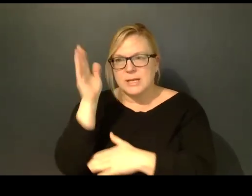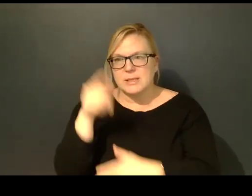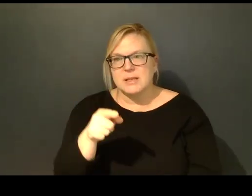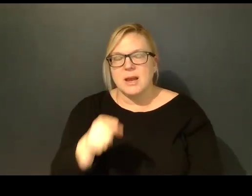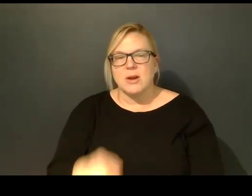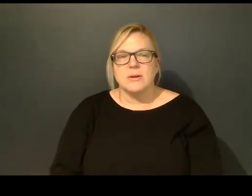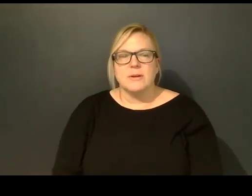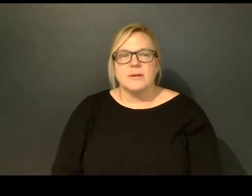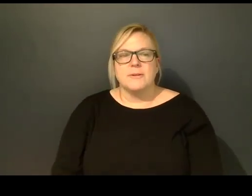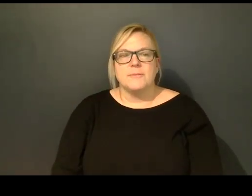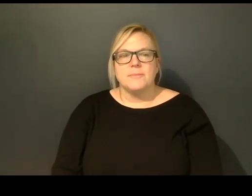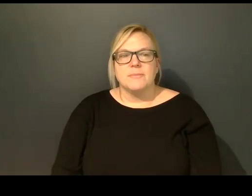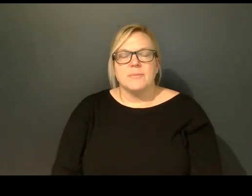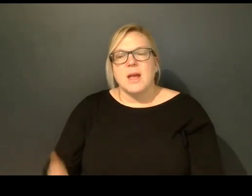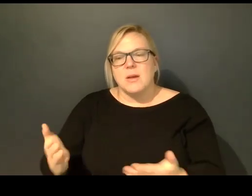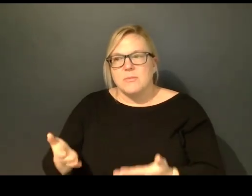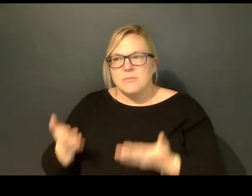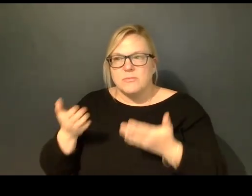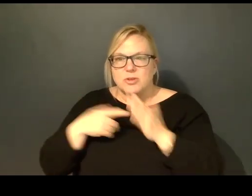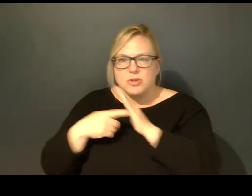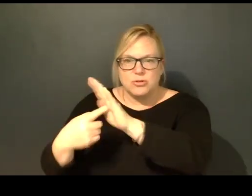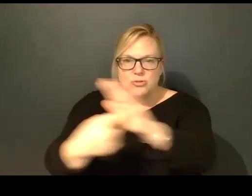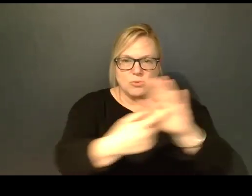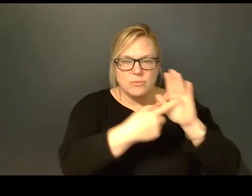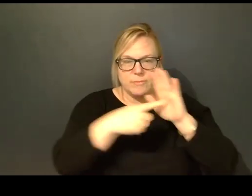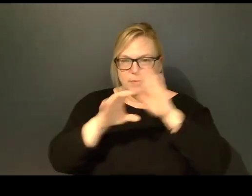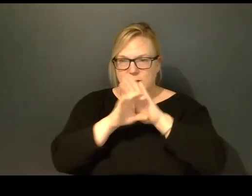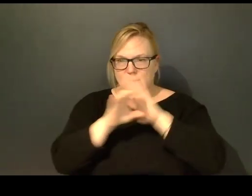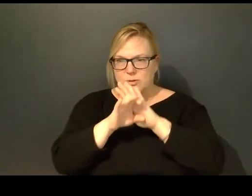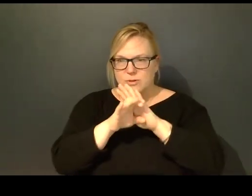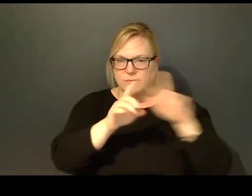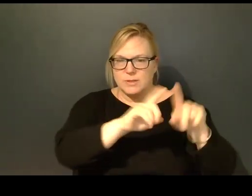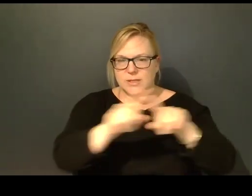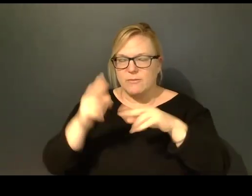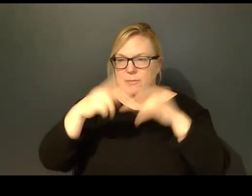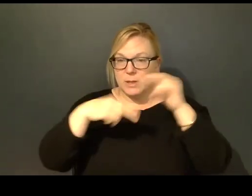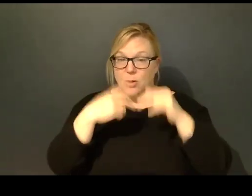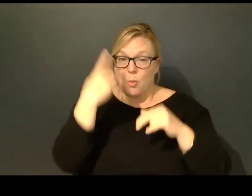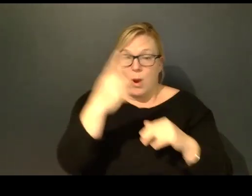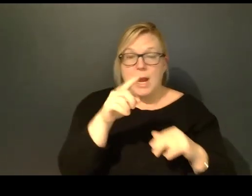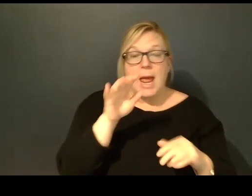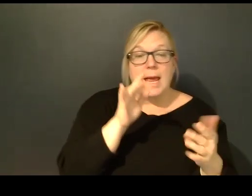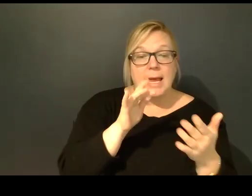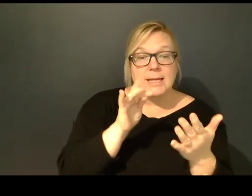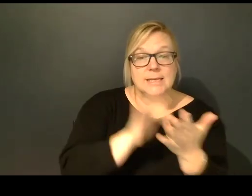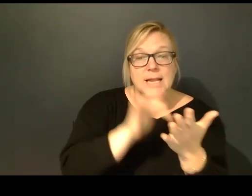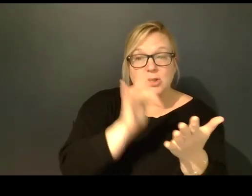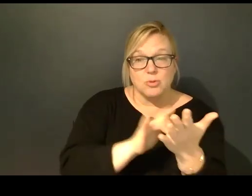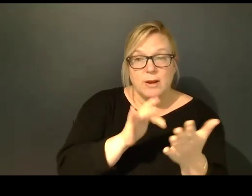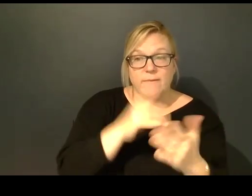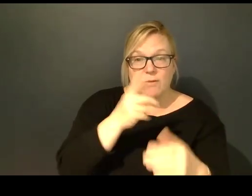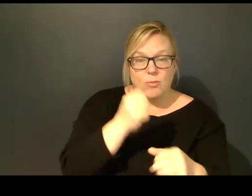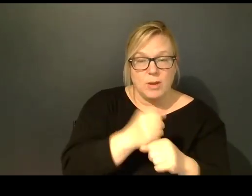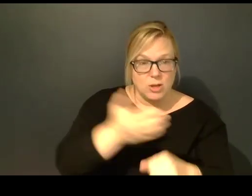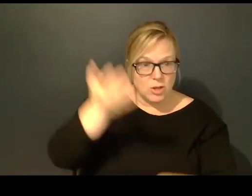I brought in slides from certain buildings. One that had a touch screen from a year ago, and